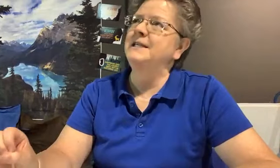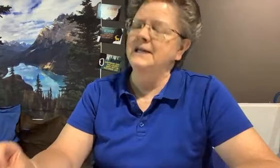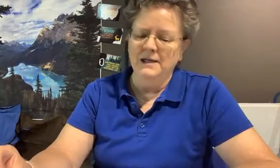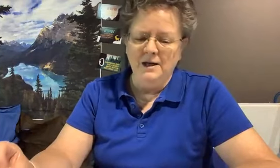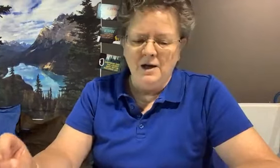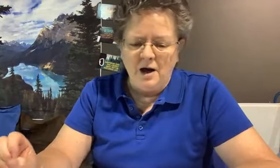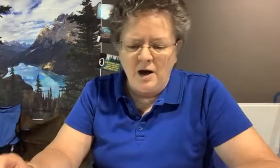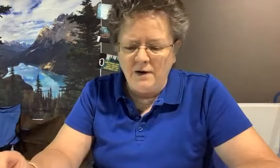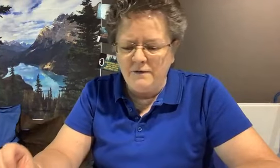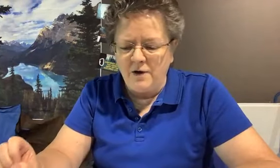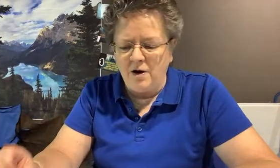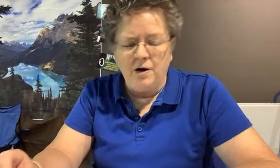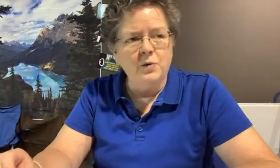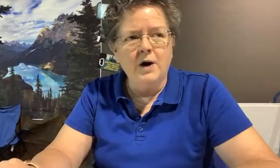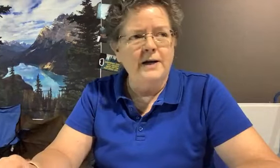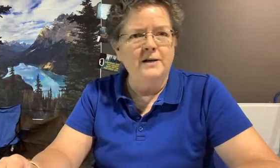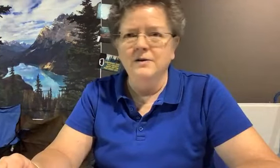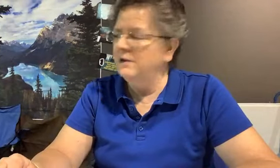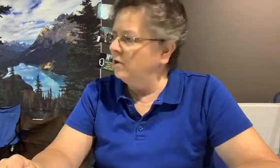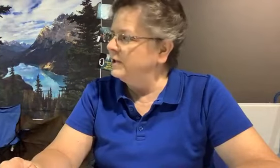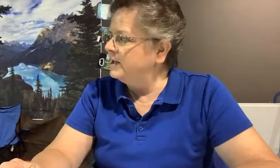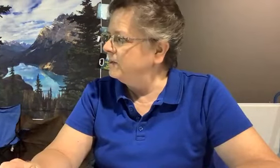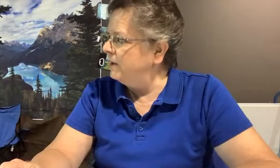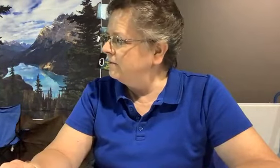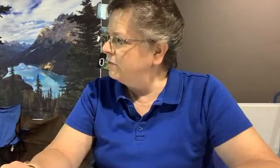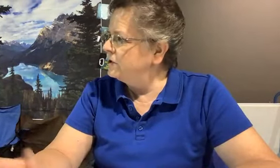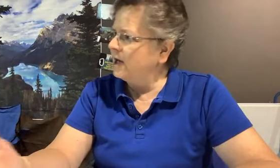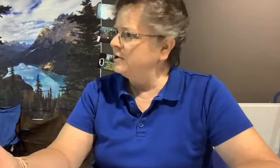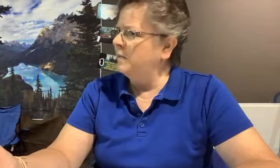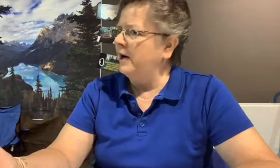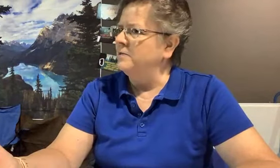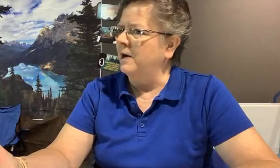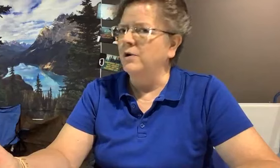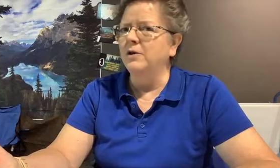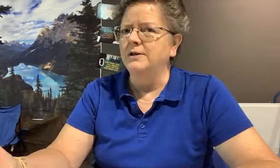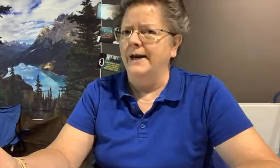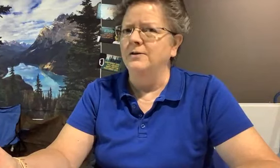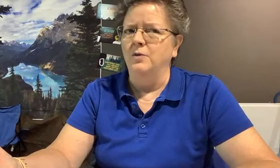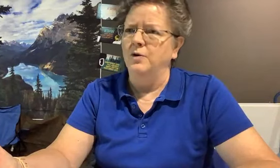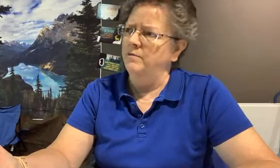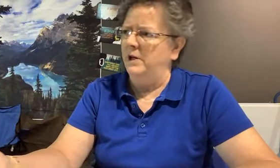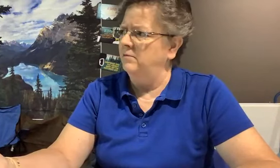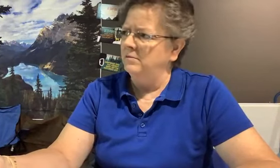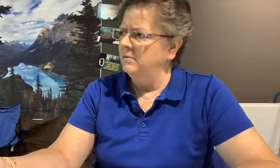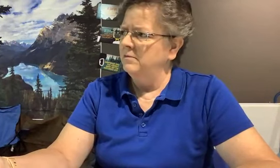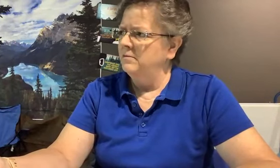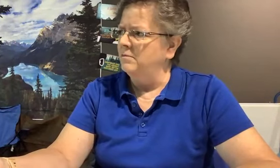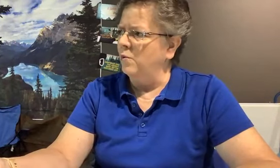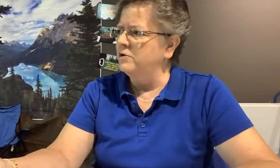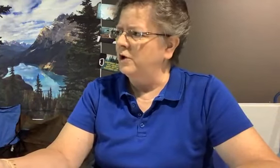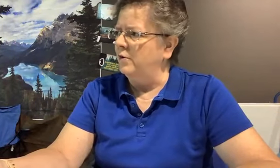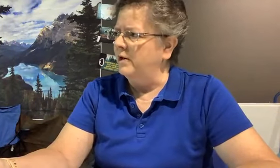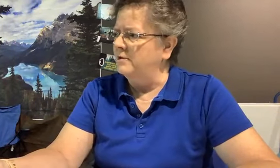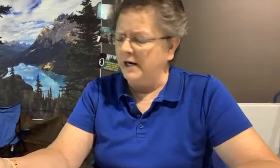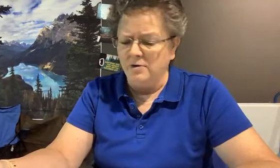apostolic of all the writings of the Old Testament, which kind of surprised me. I would have thought Daniel would have been more so than